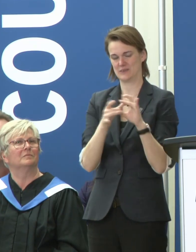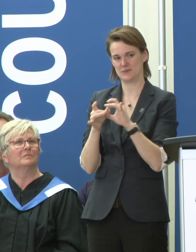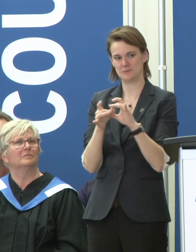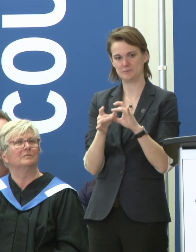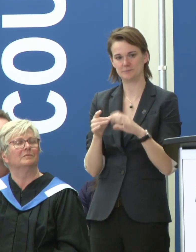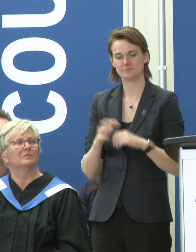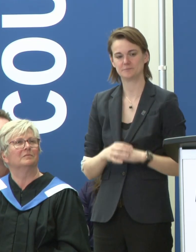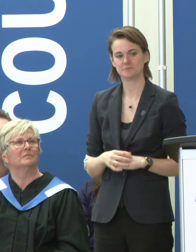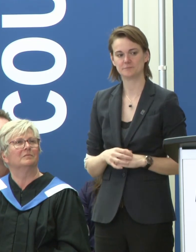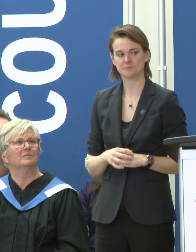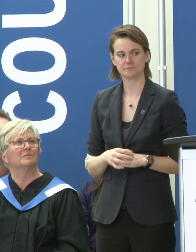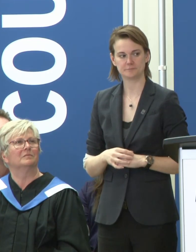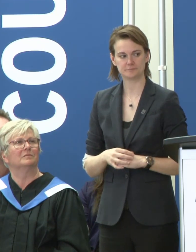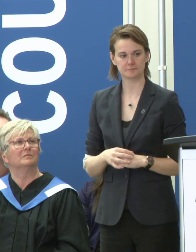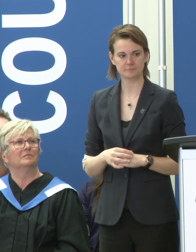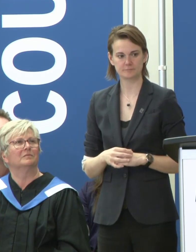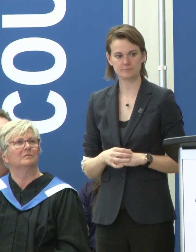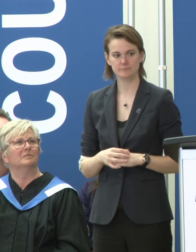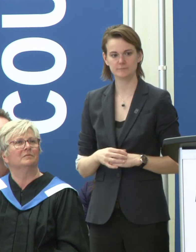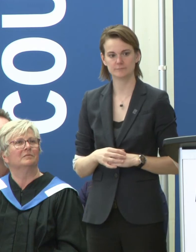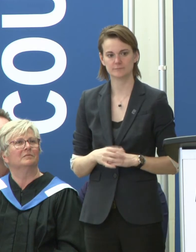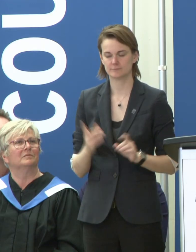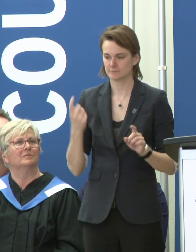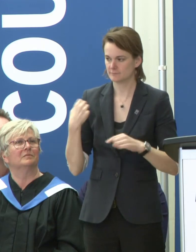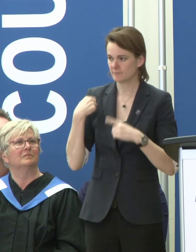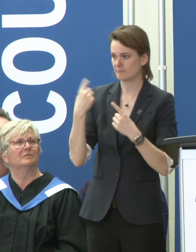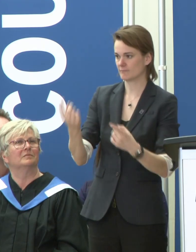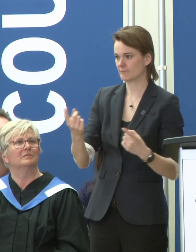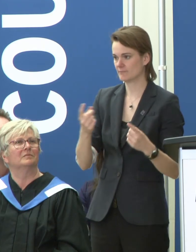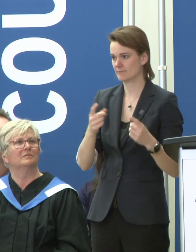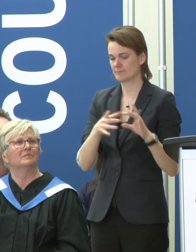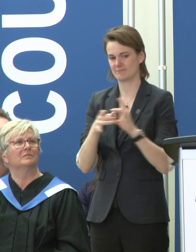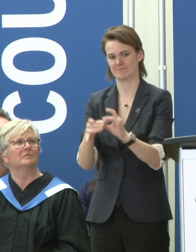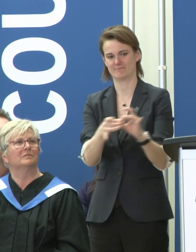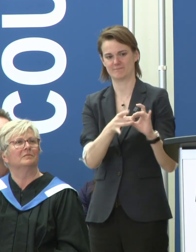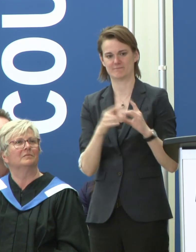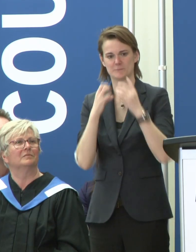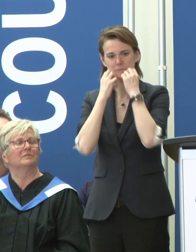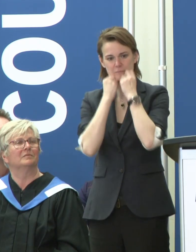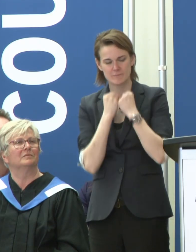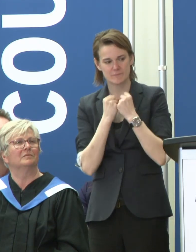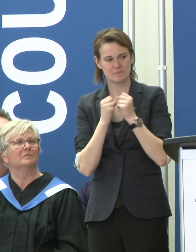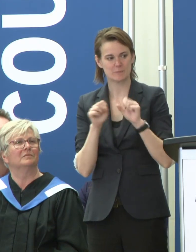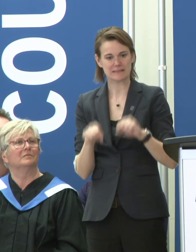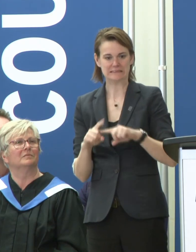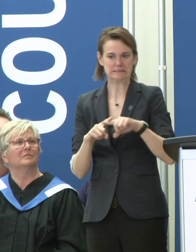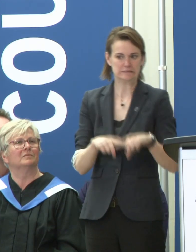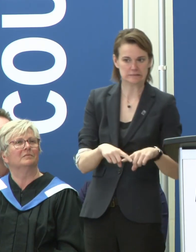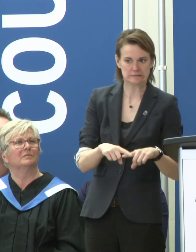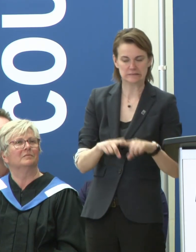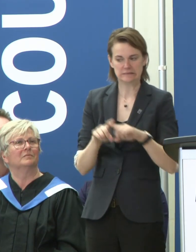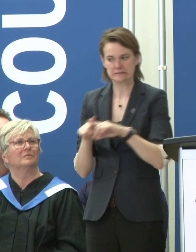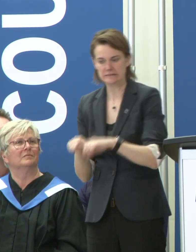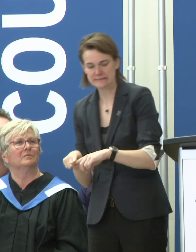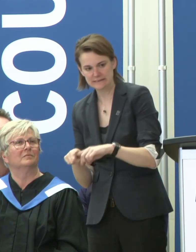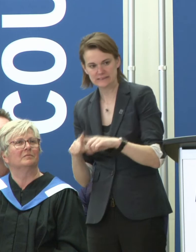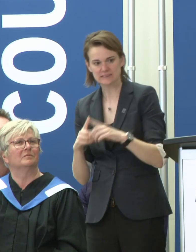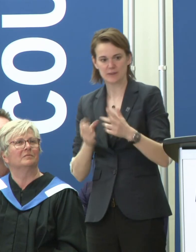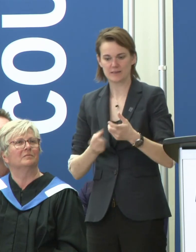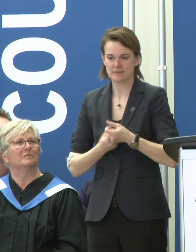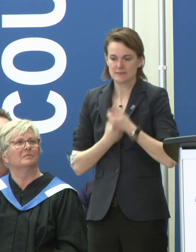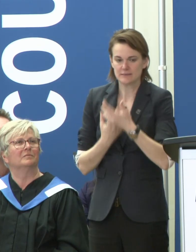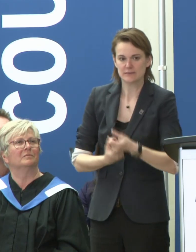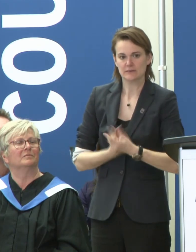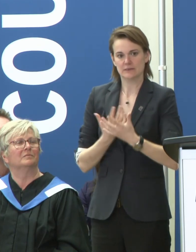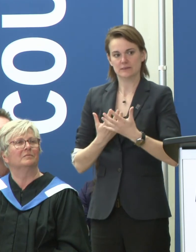students at our campus have formed a bond that we will always cherish. We've learned to lean on each other, to confide in one another, and just became